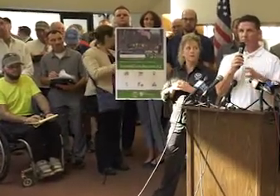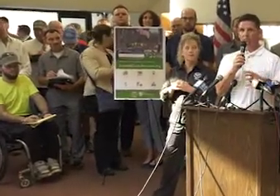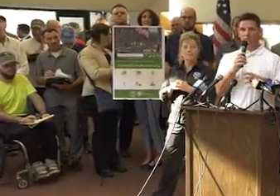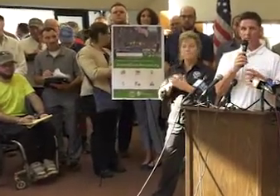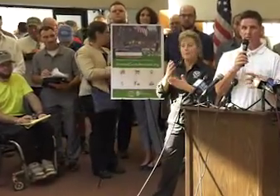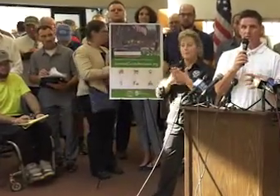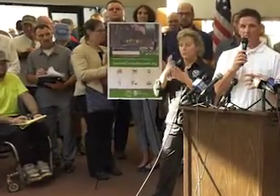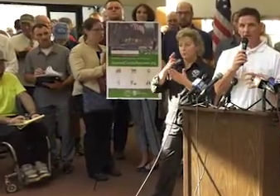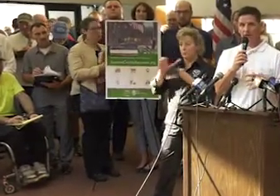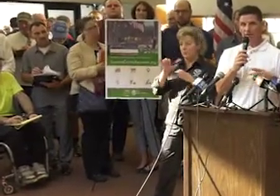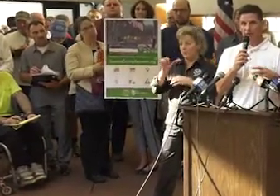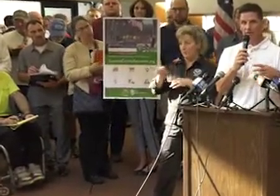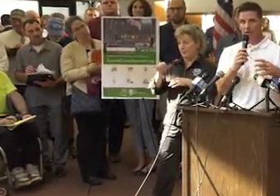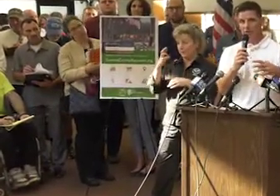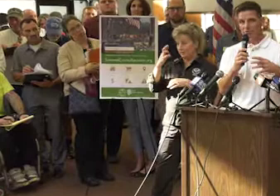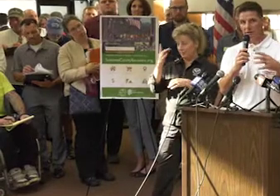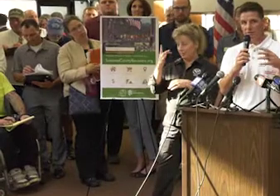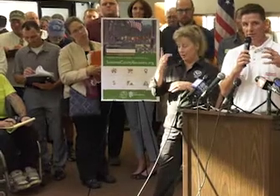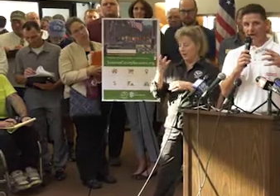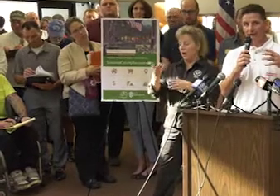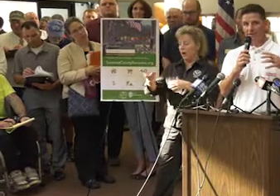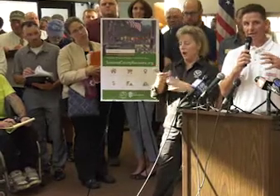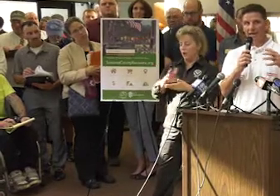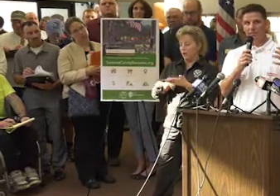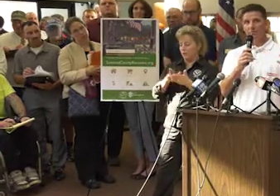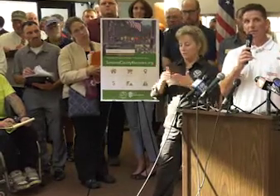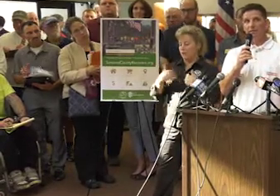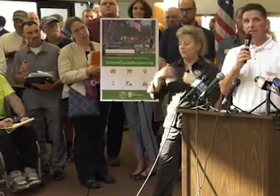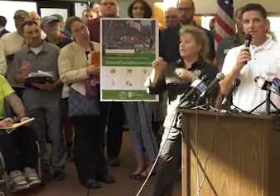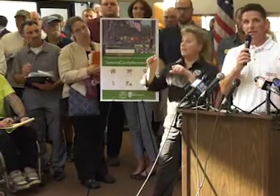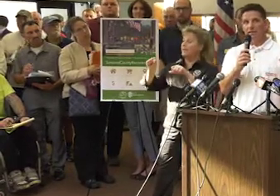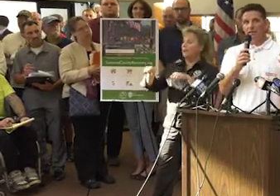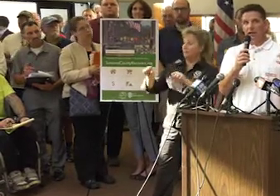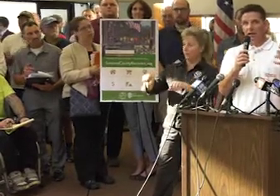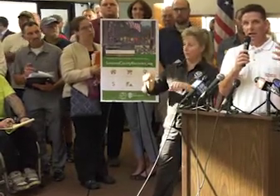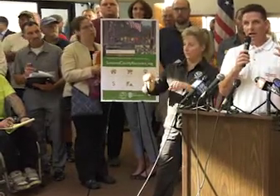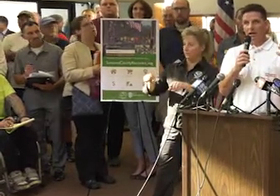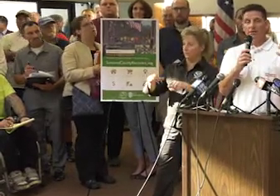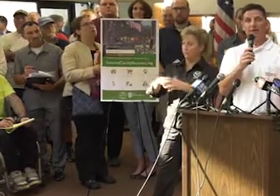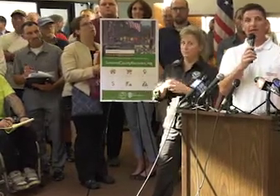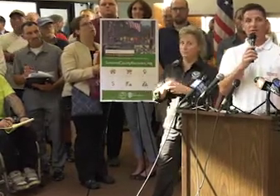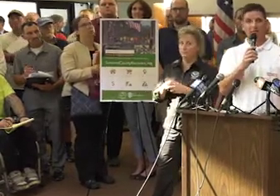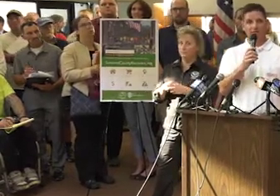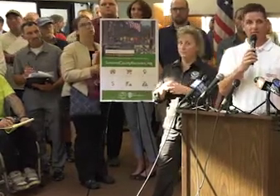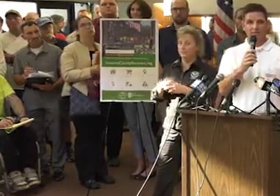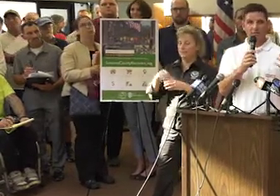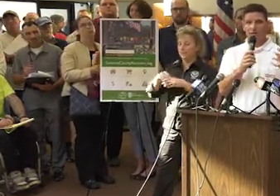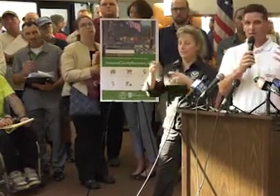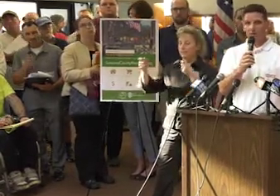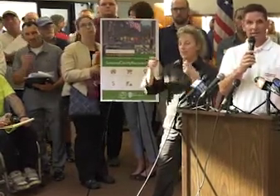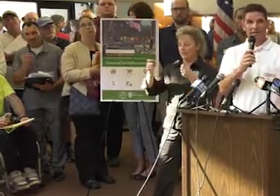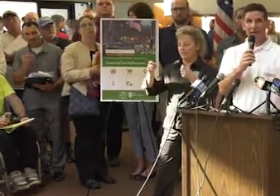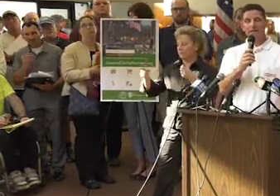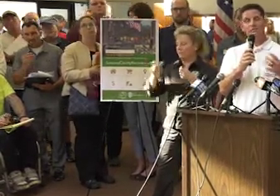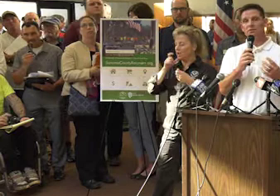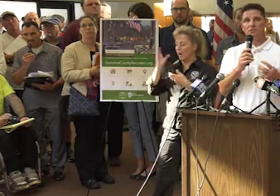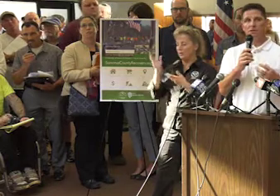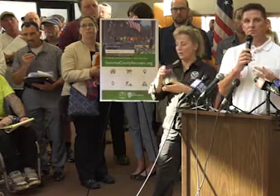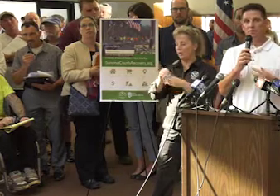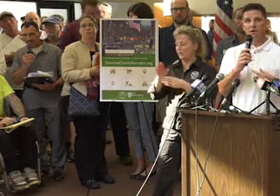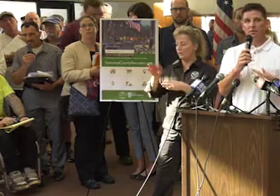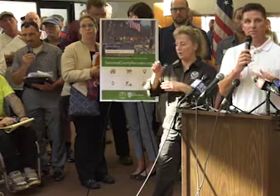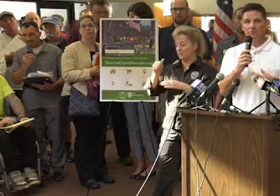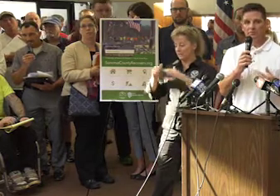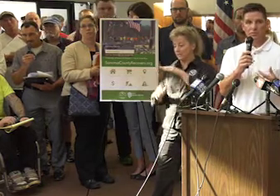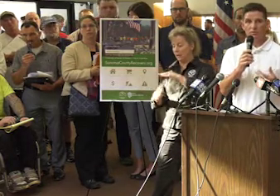Part of the reason that we do this is we hire contractors that have the capability in management. They are not bringing any of their